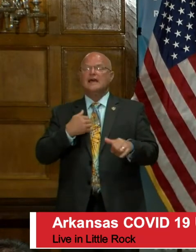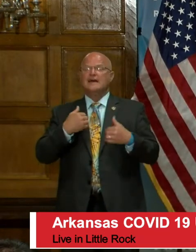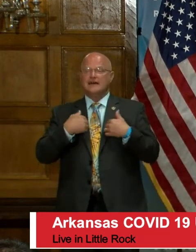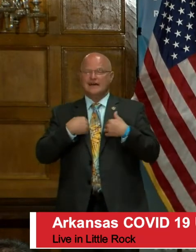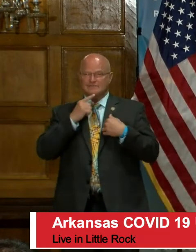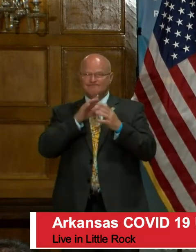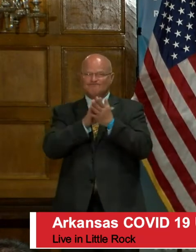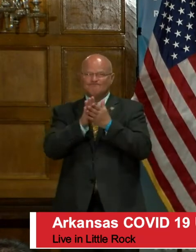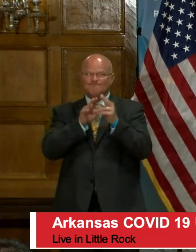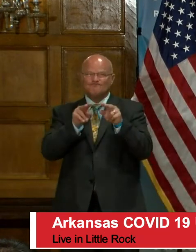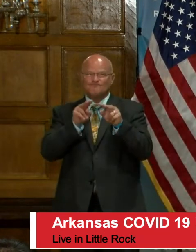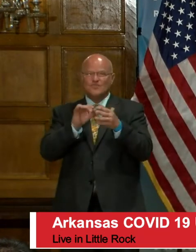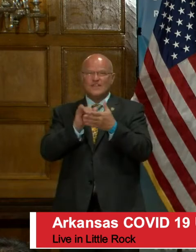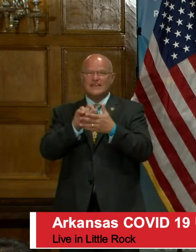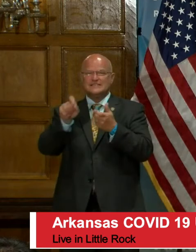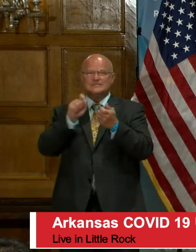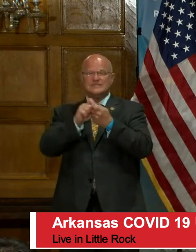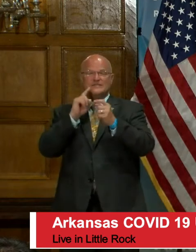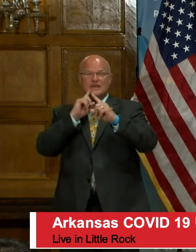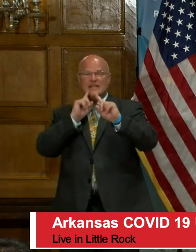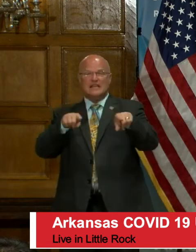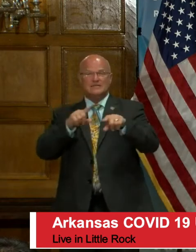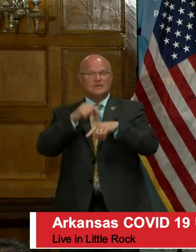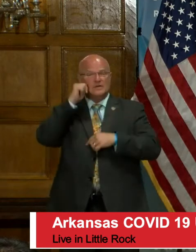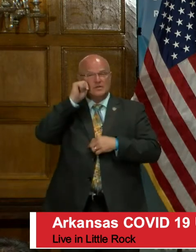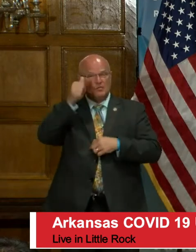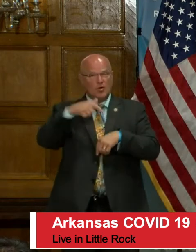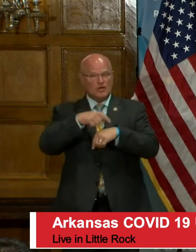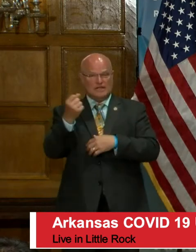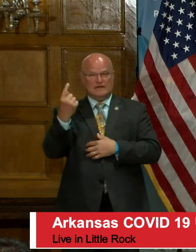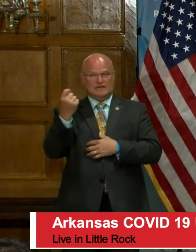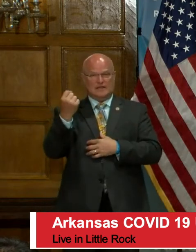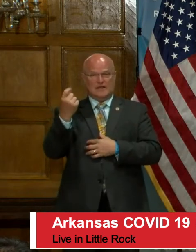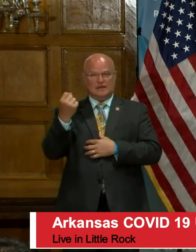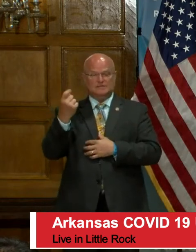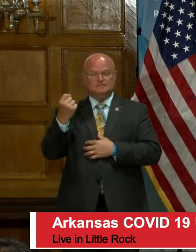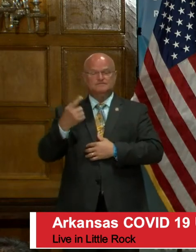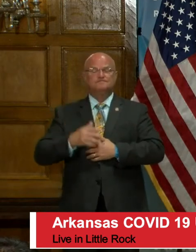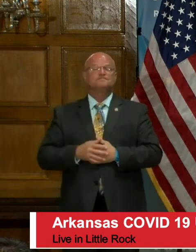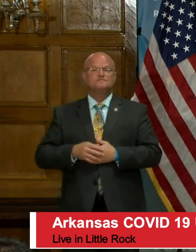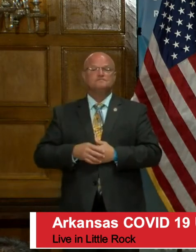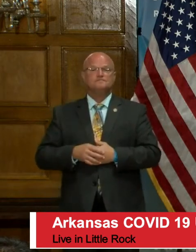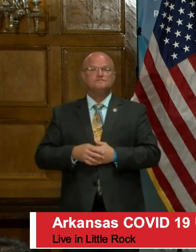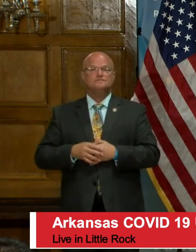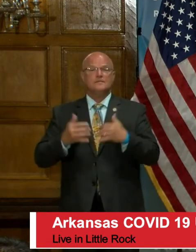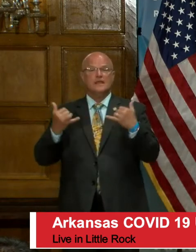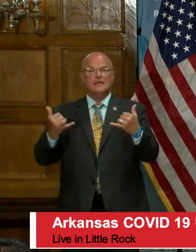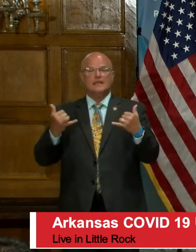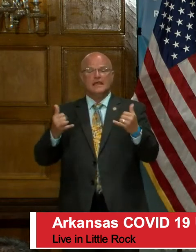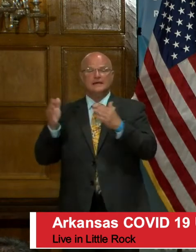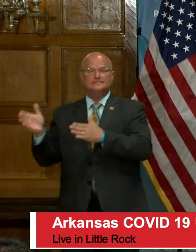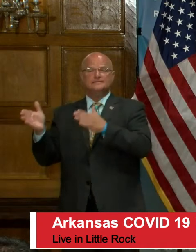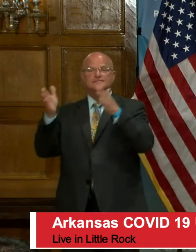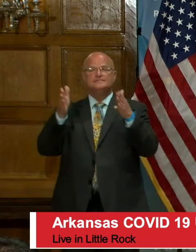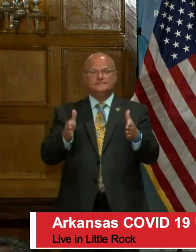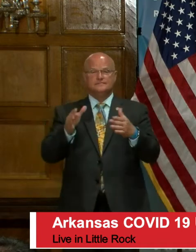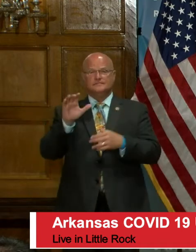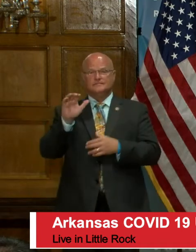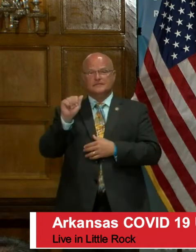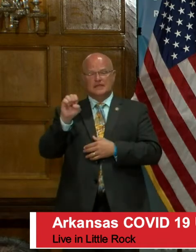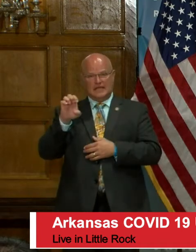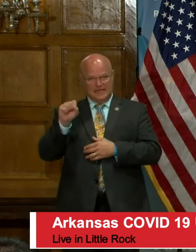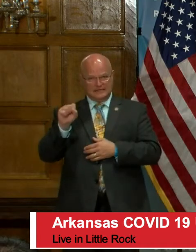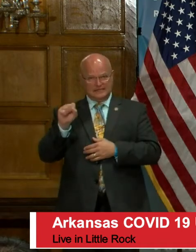forward to that specific announcement tomorrow at 11 o'clock. Now, if we turn to the